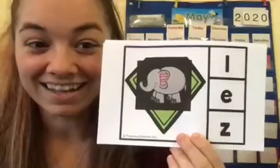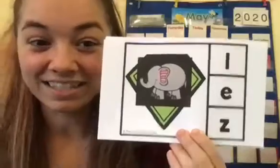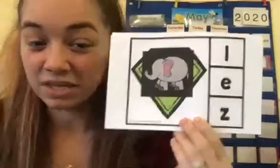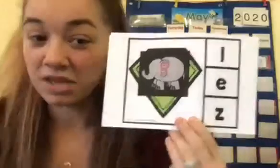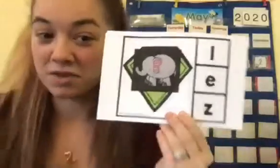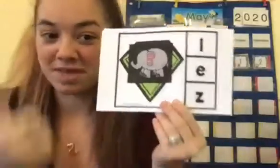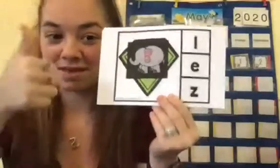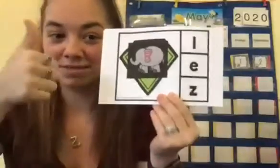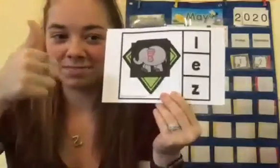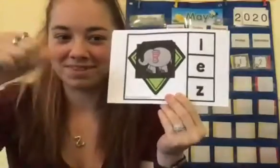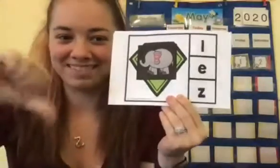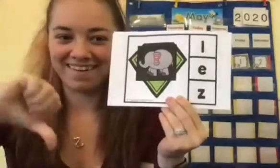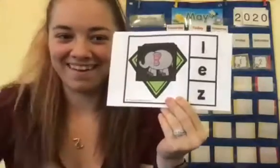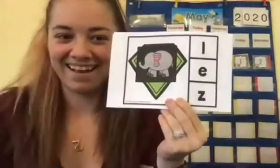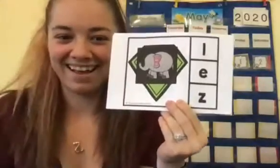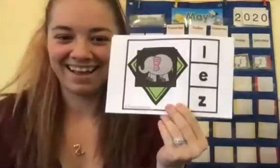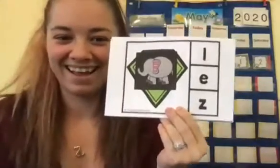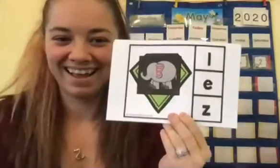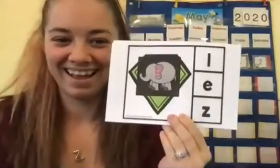Can you give me a thumbs up or thumbs down?